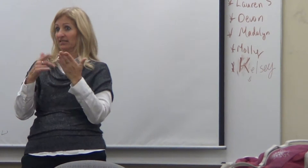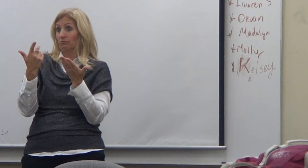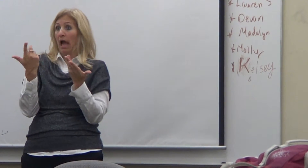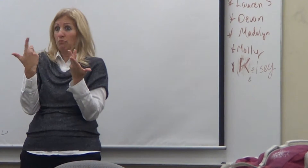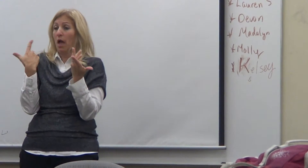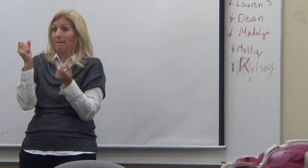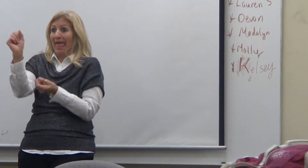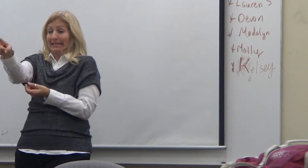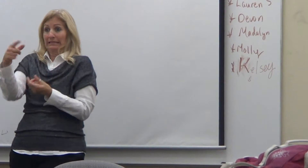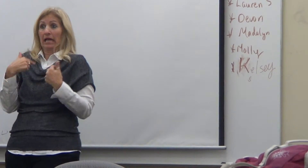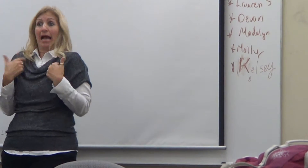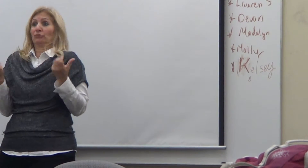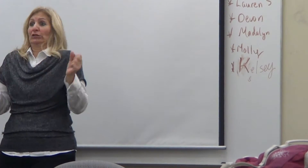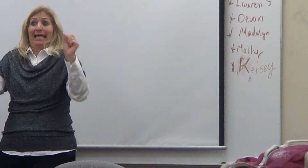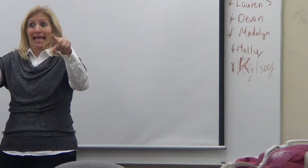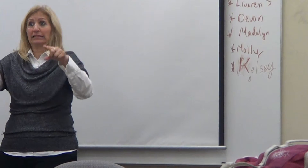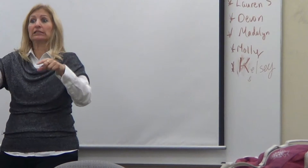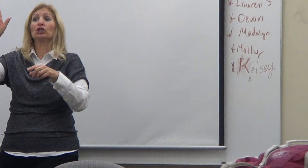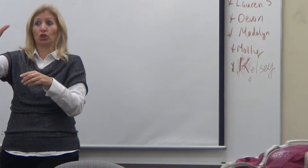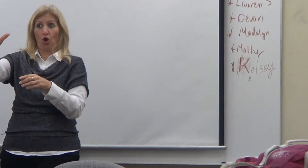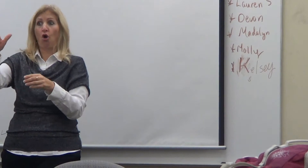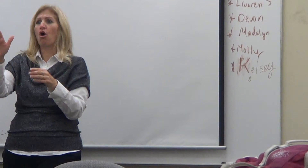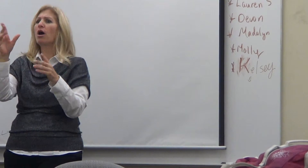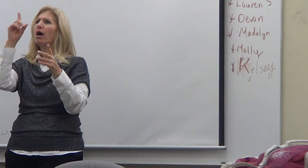hearing. I'm asking, I mean,